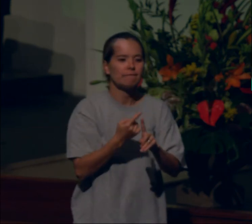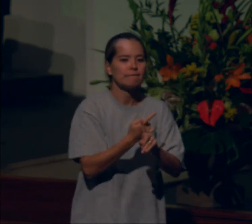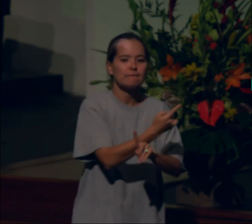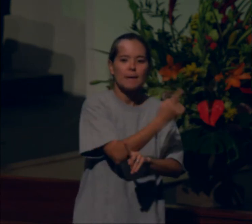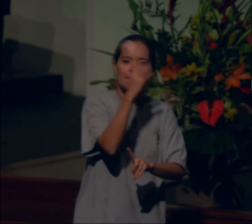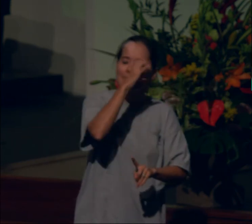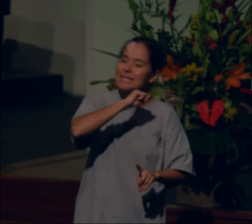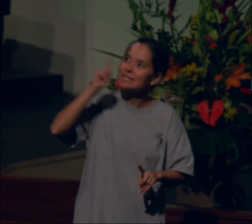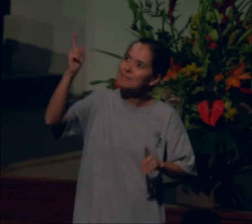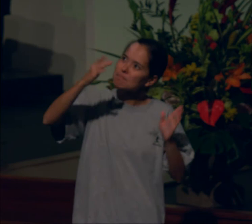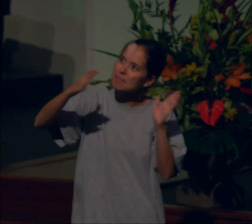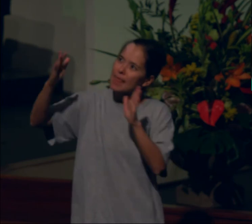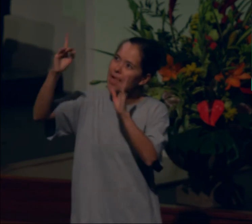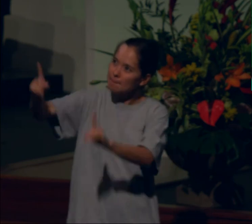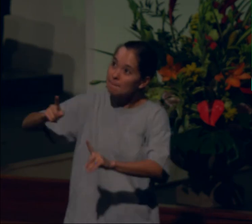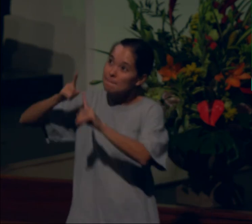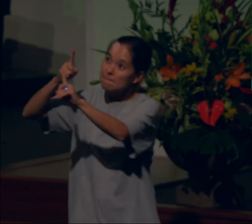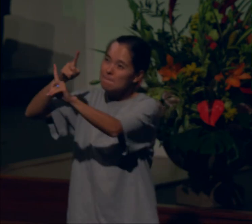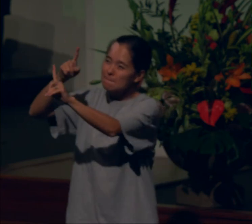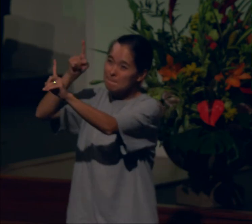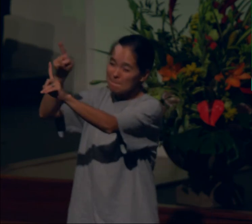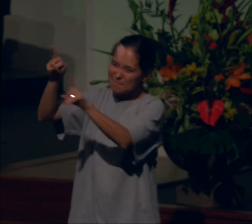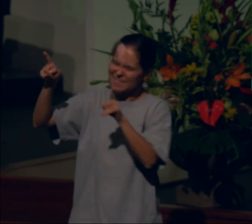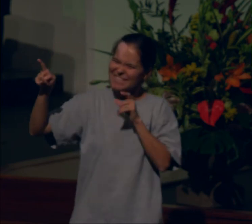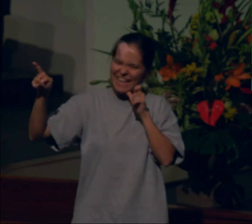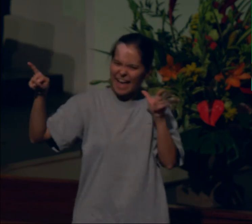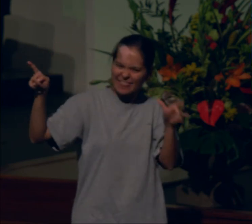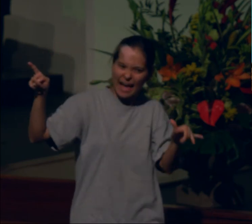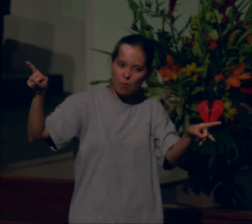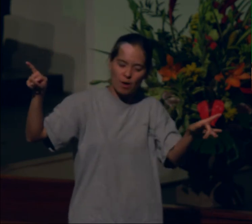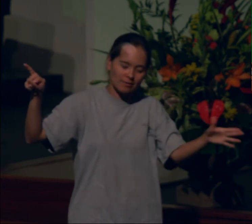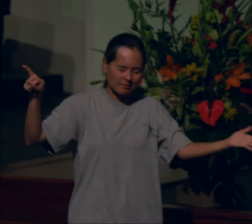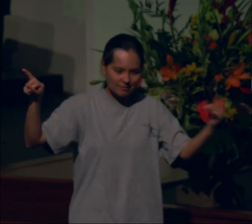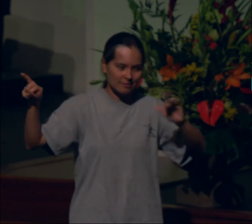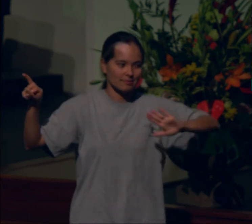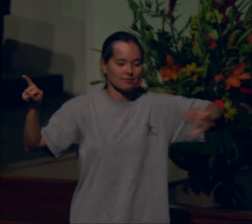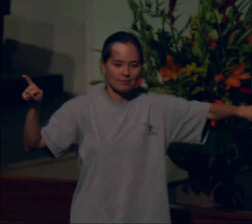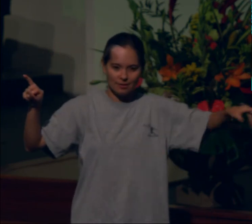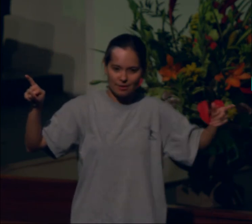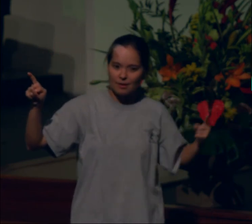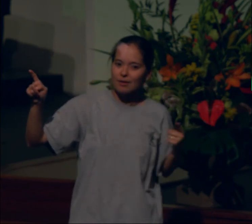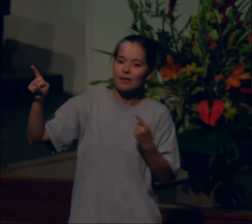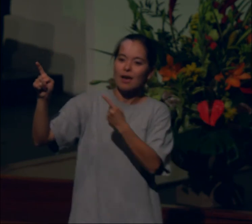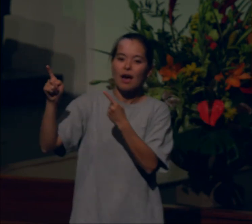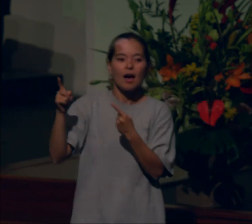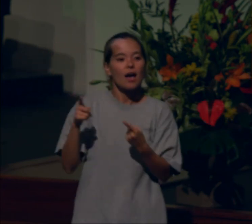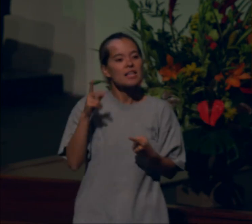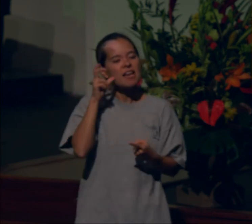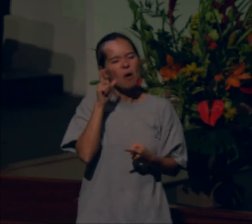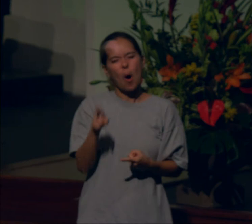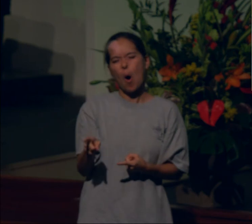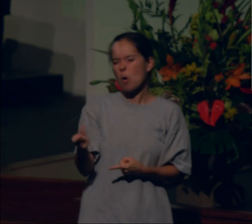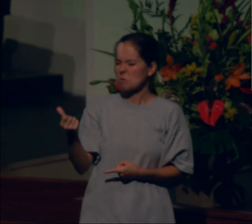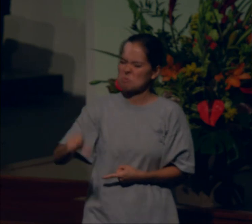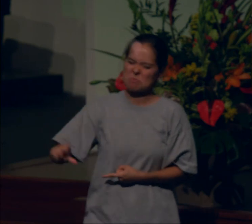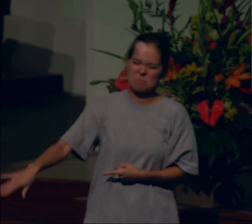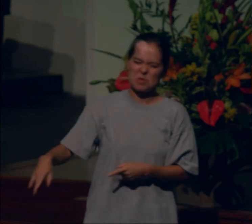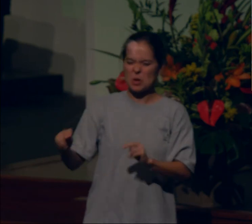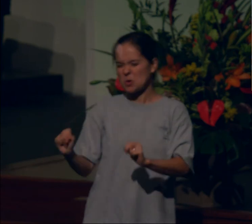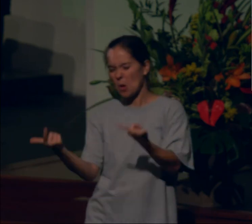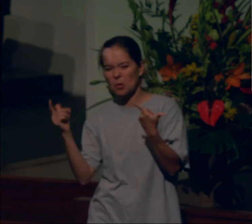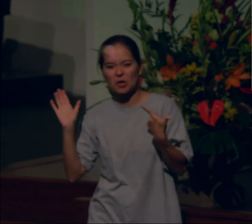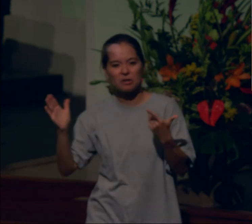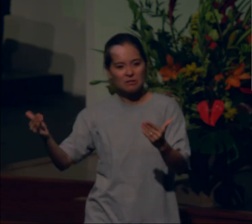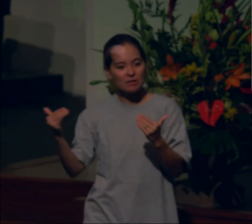away from the destiny that God had for you. Yeah. Stop letting the devil tell you that you're rejectable. Amen.